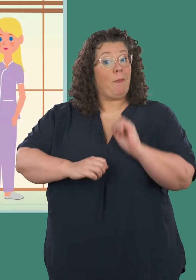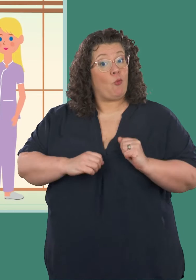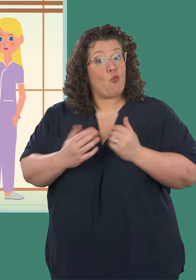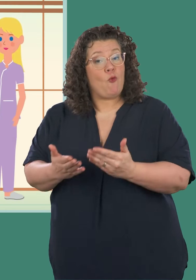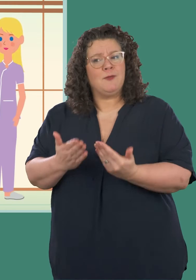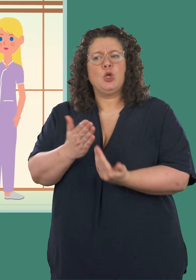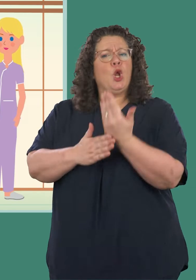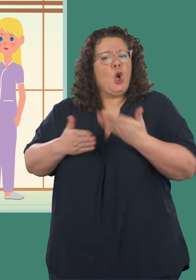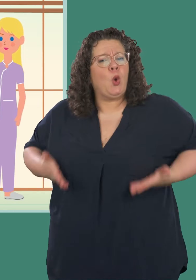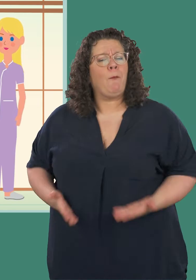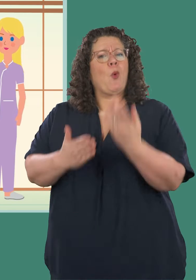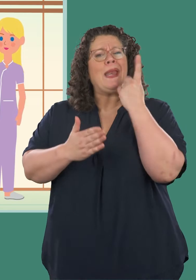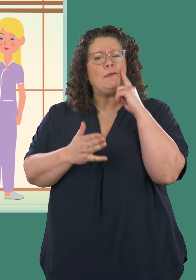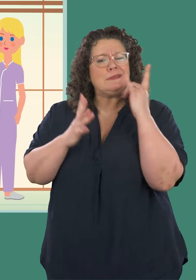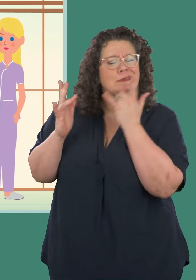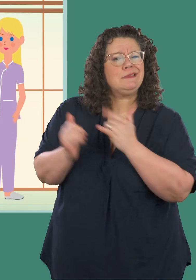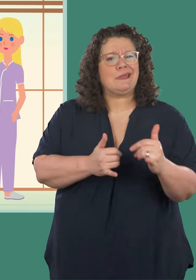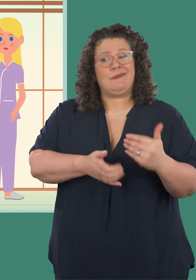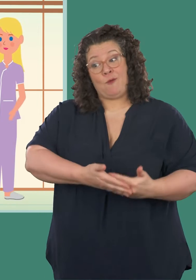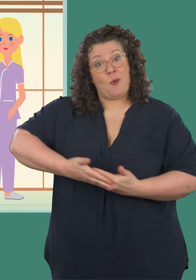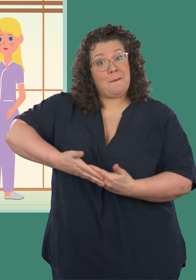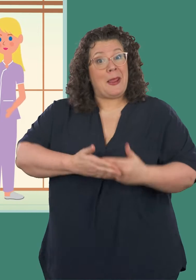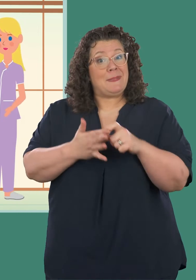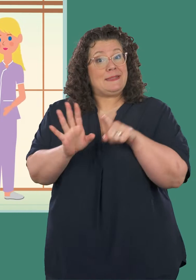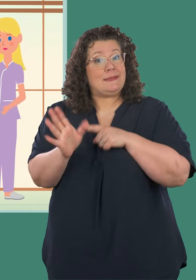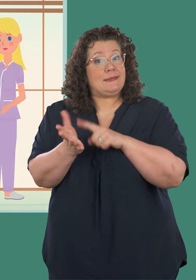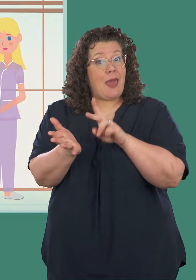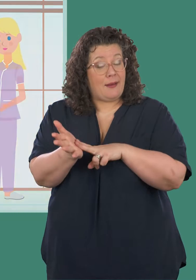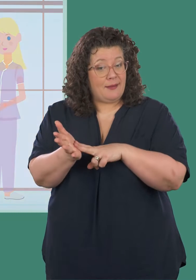She will be offered the newborn hearing test for her baby Dylan.